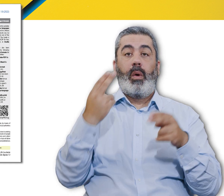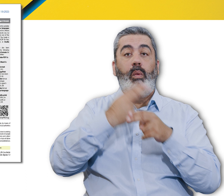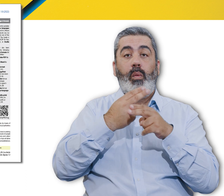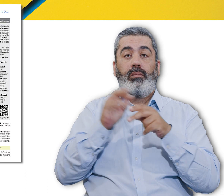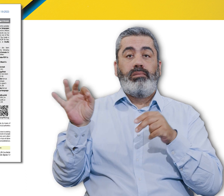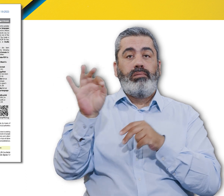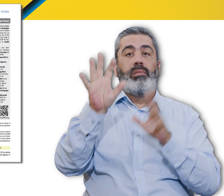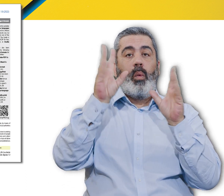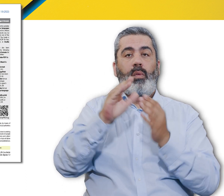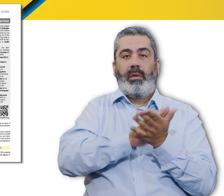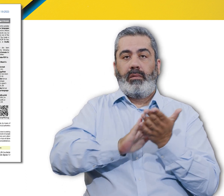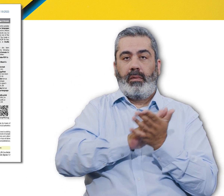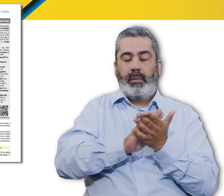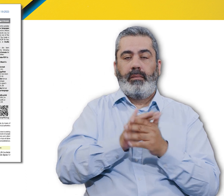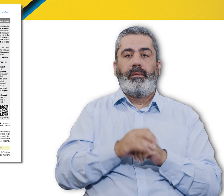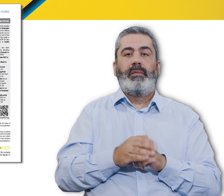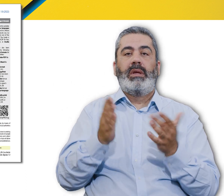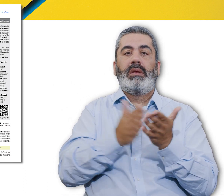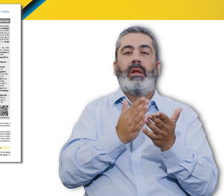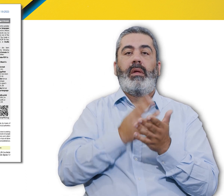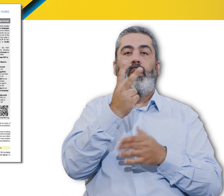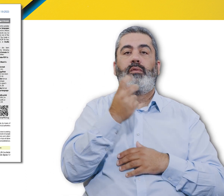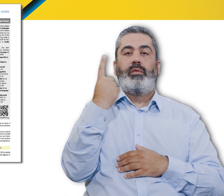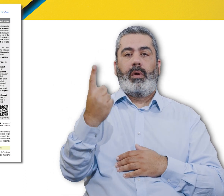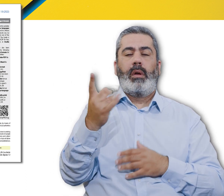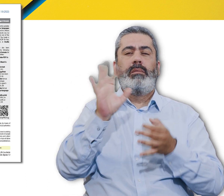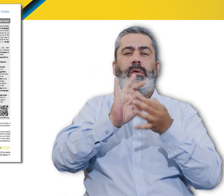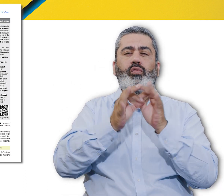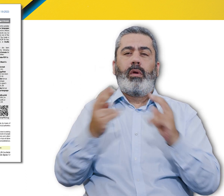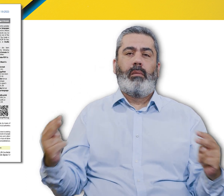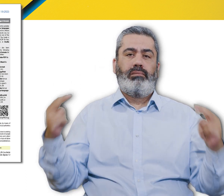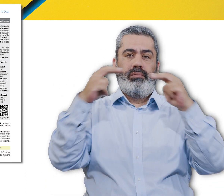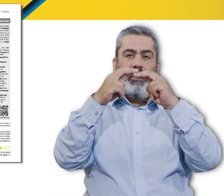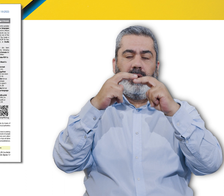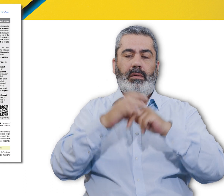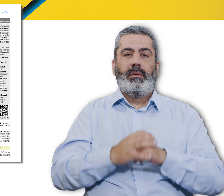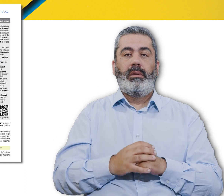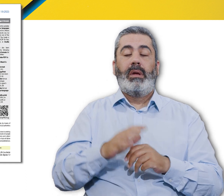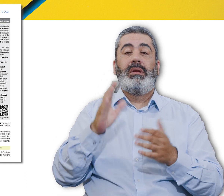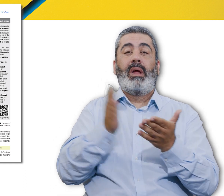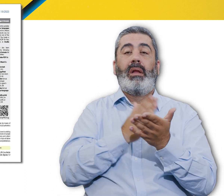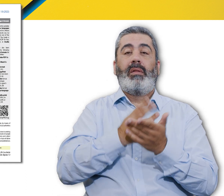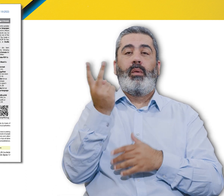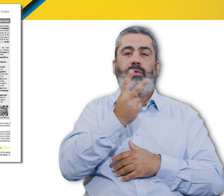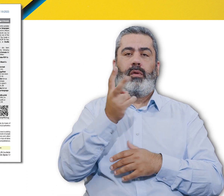Religious sites. Page 21. Old bridges. Page 22. Other.